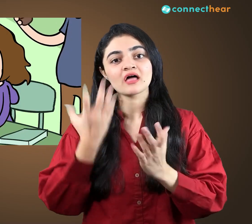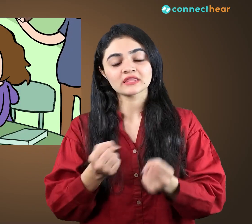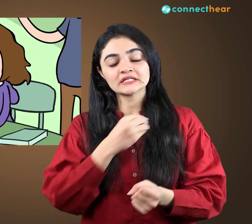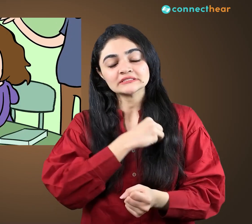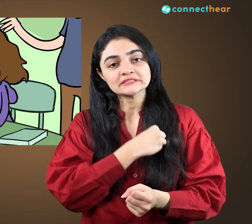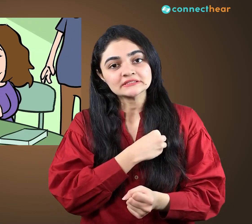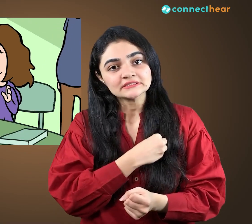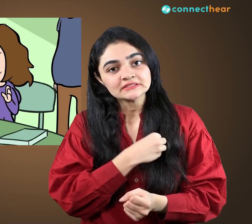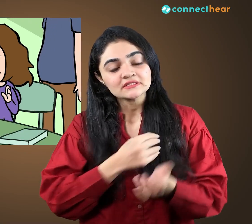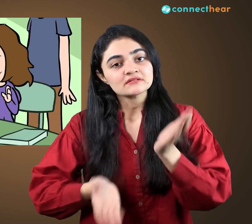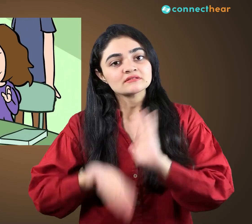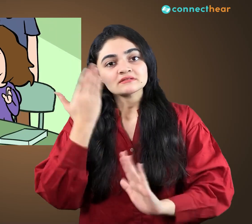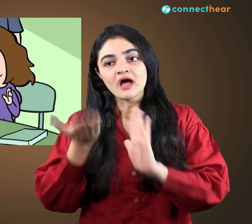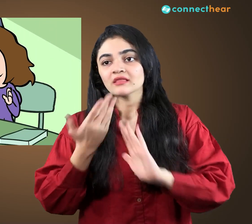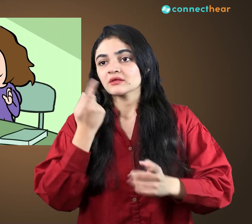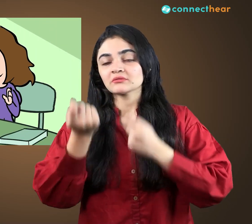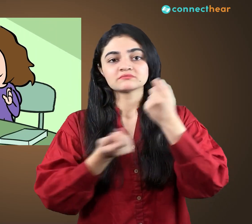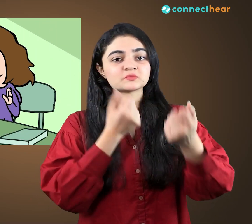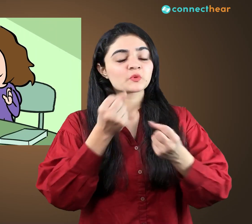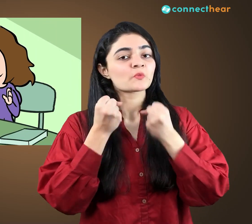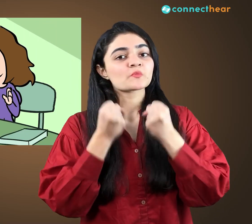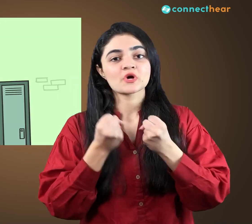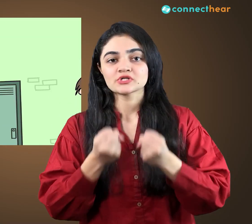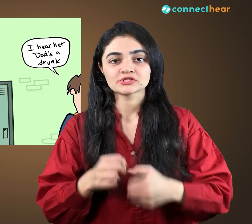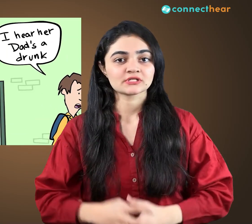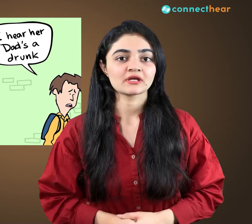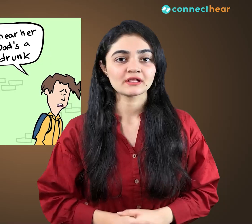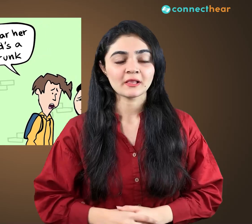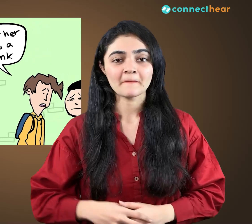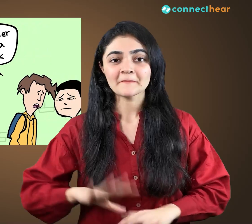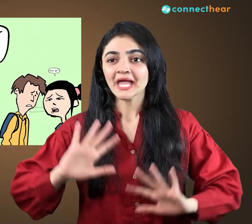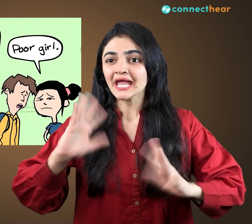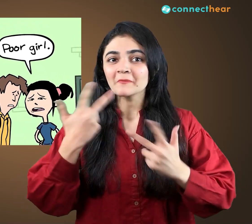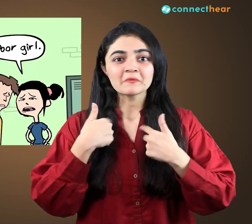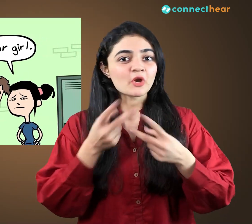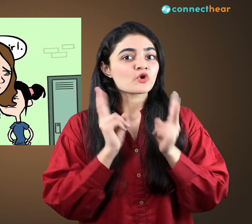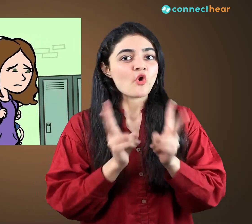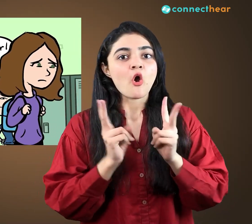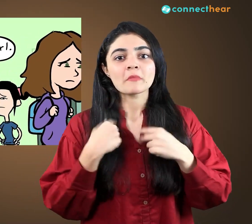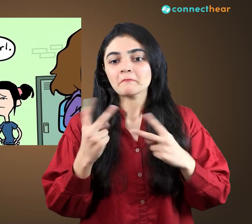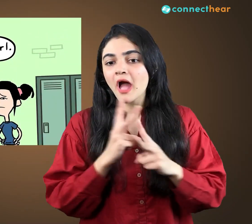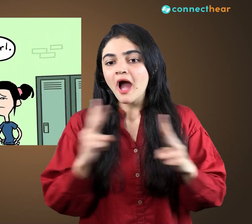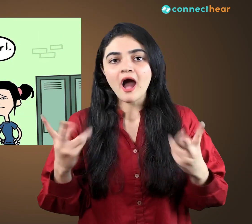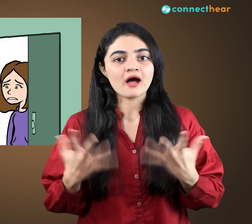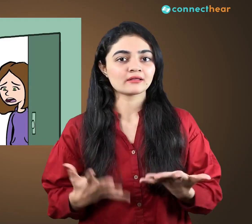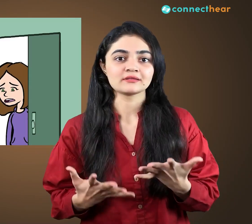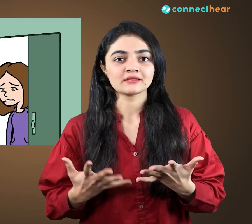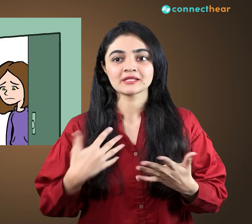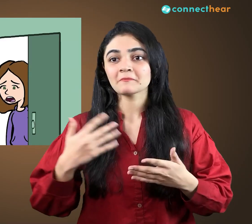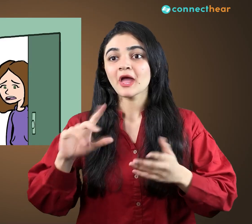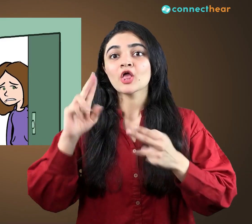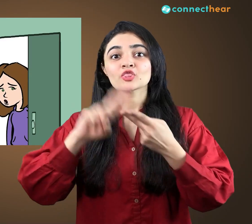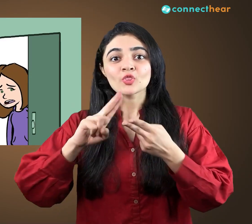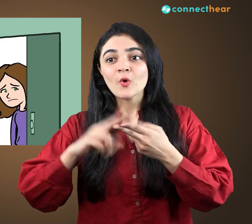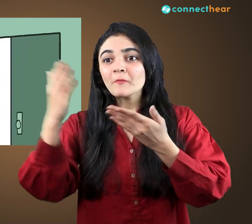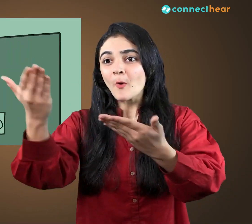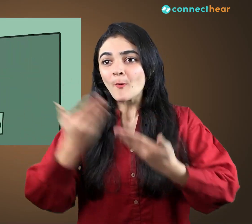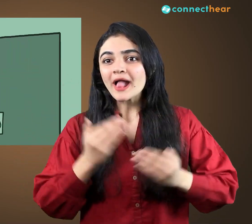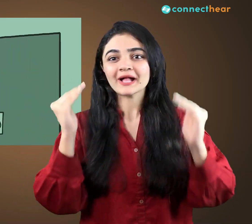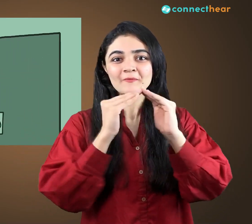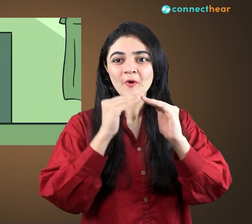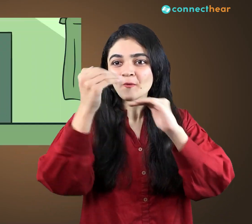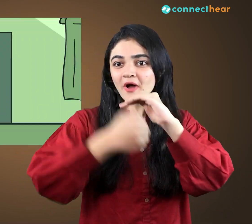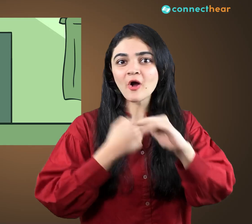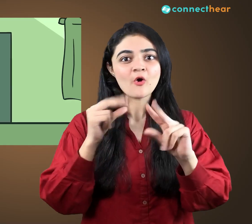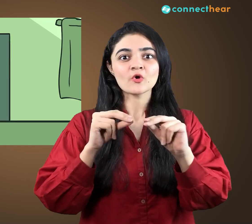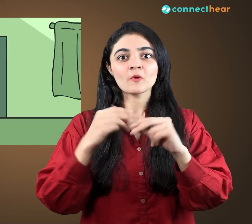a lot for the damage and pain it brought. I couldn't just be normal. I couldn't invite my friends to my house